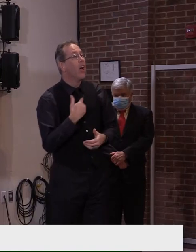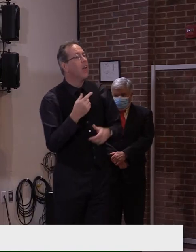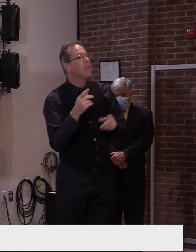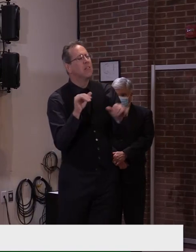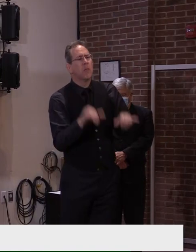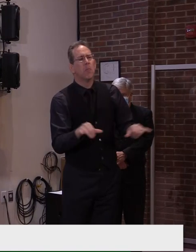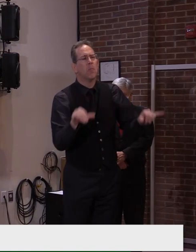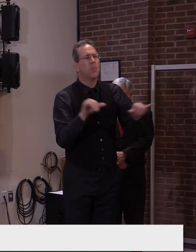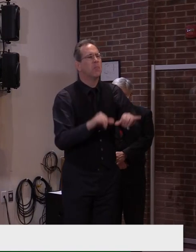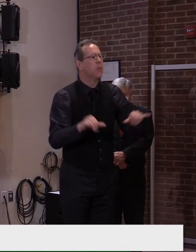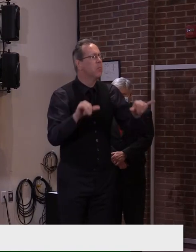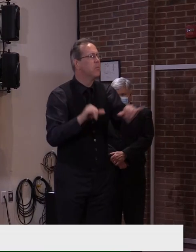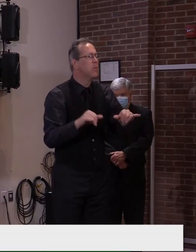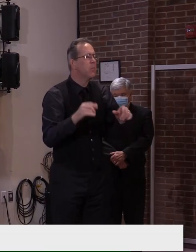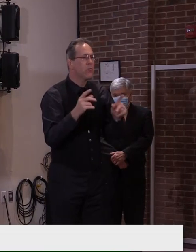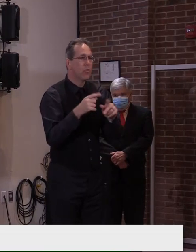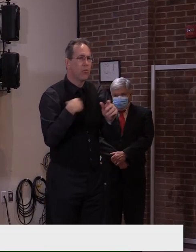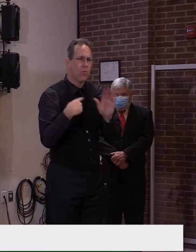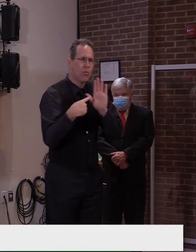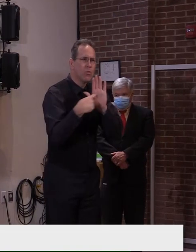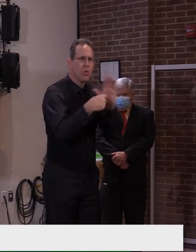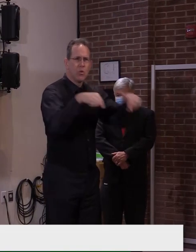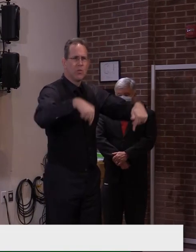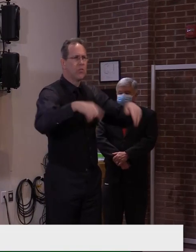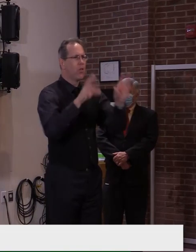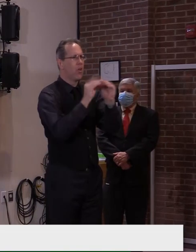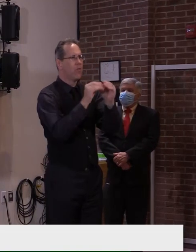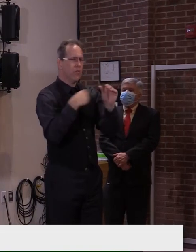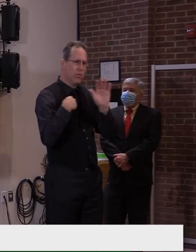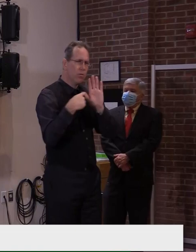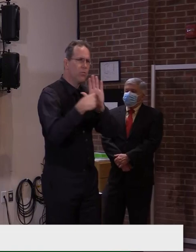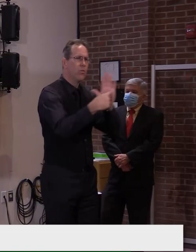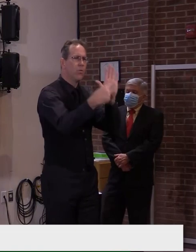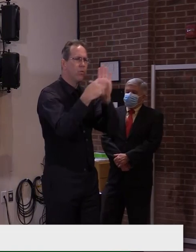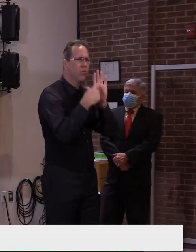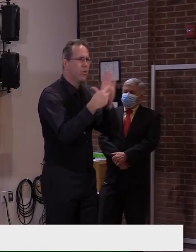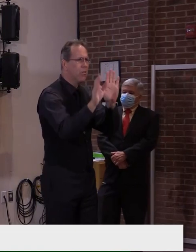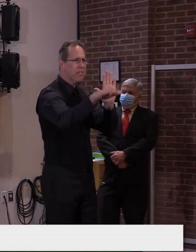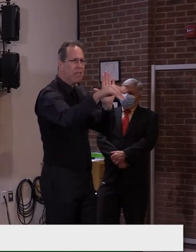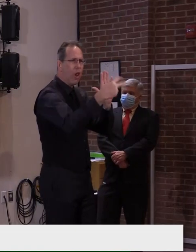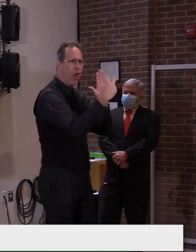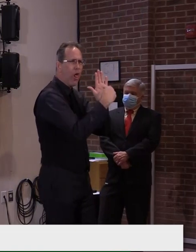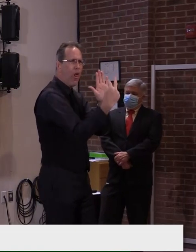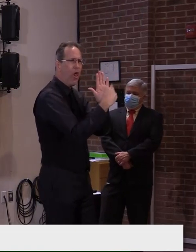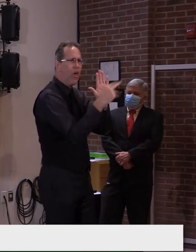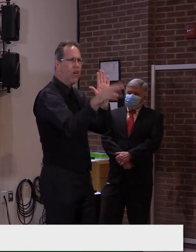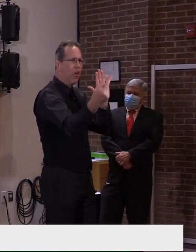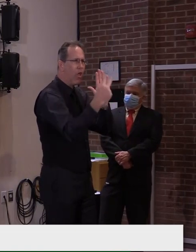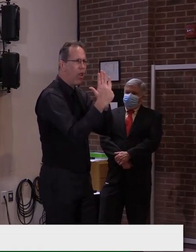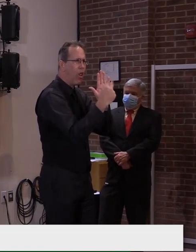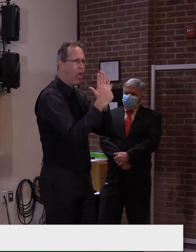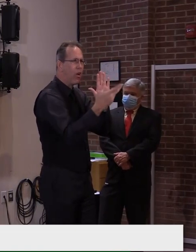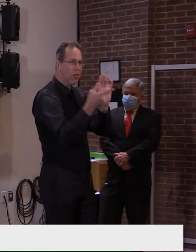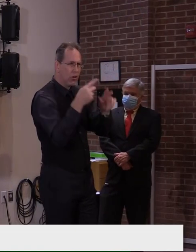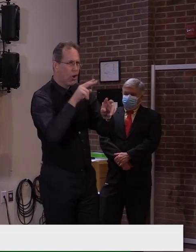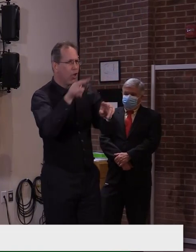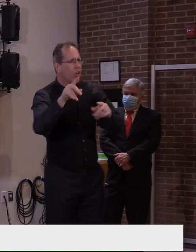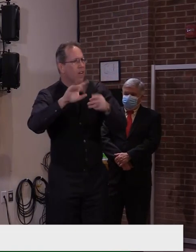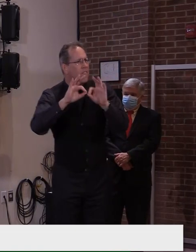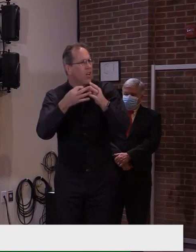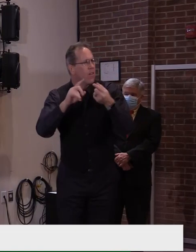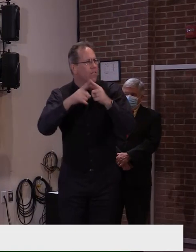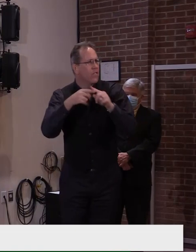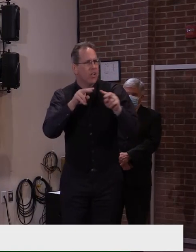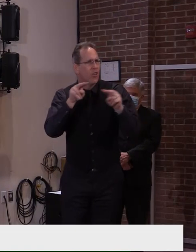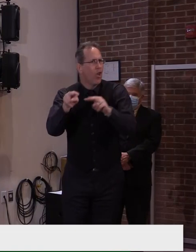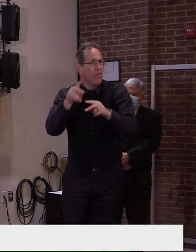some personal anecdotes from family members might help. I'm you know, it sounds like a great strategy they're using.